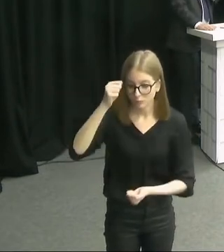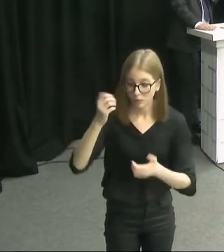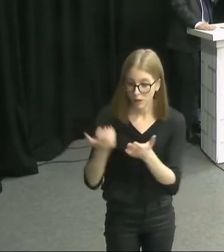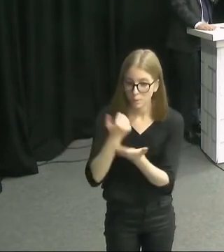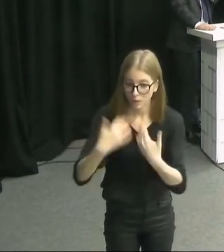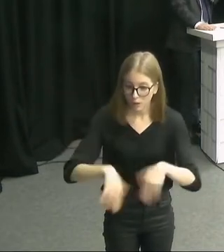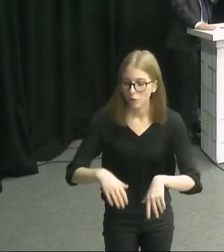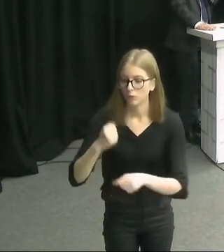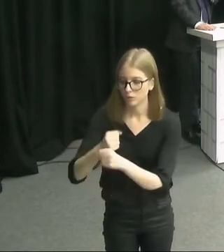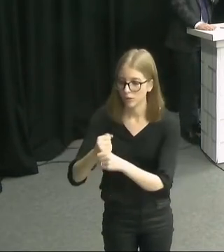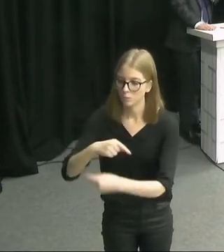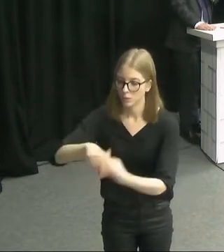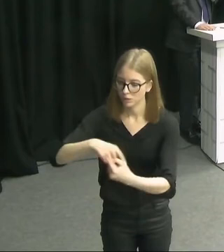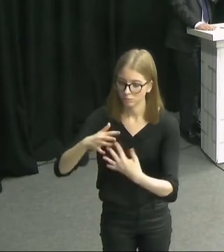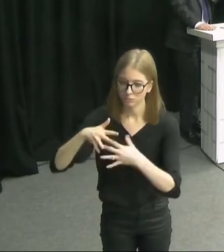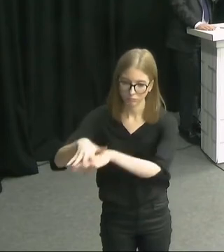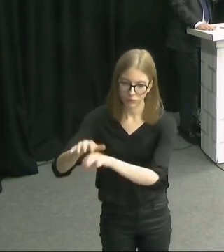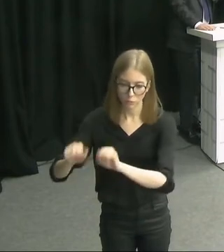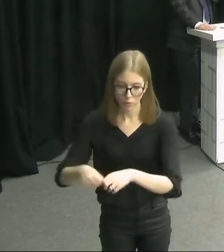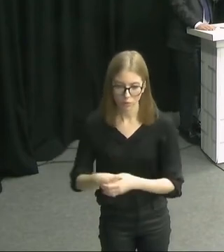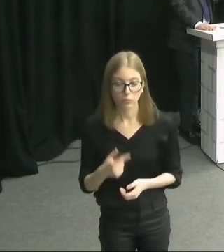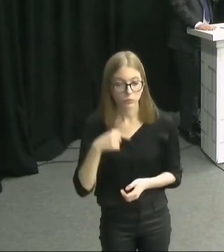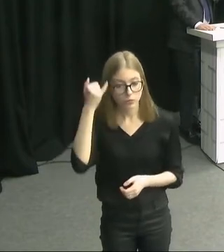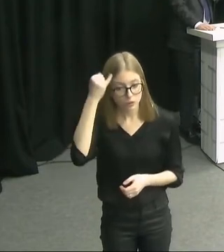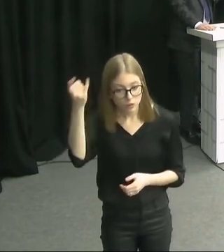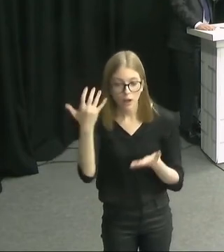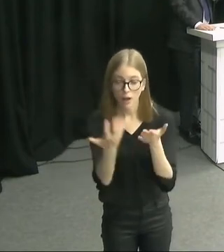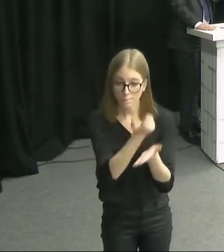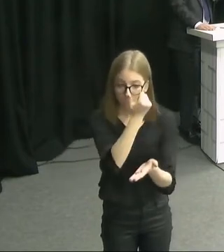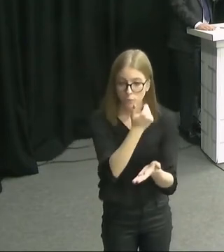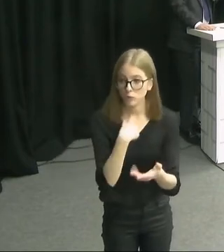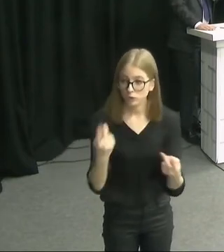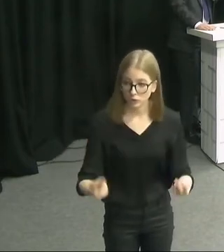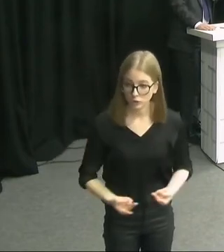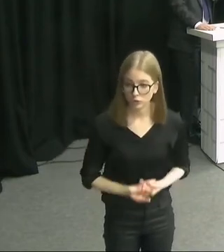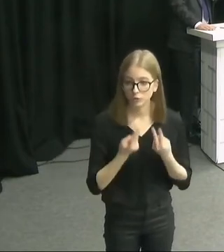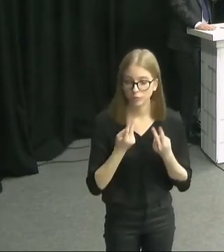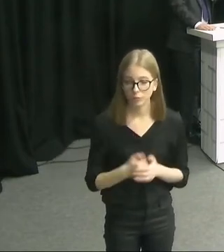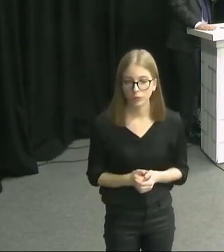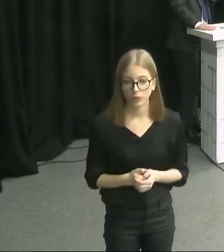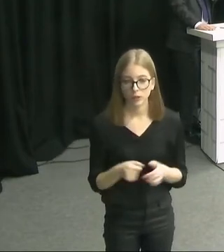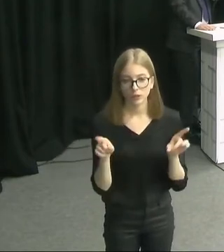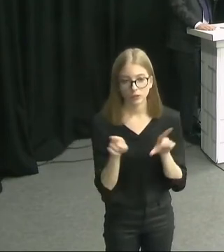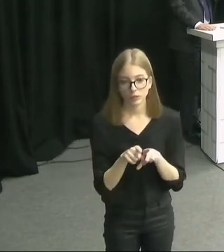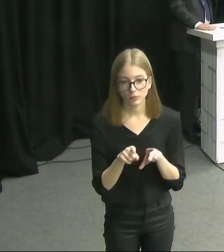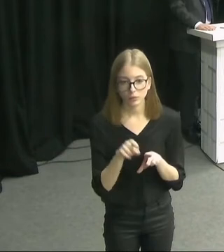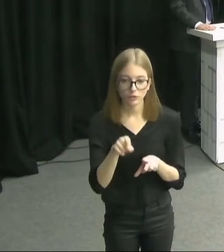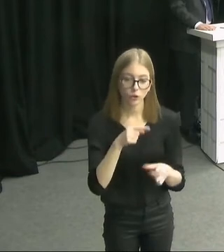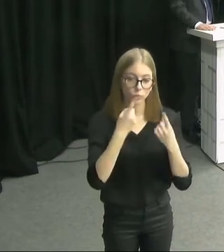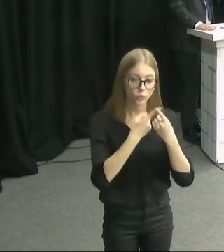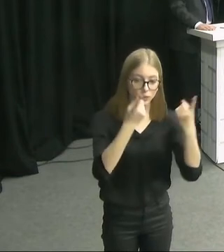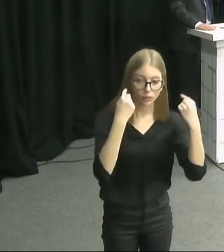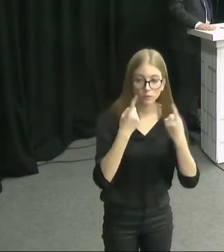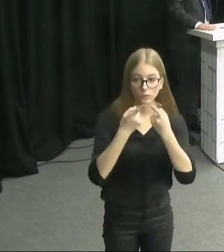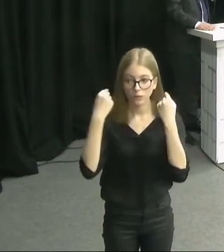We also probably need an association for the whole university, but probably the local communities and